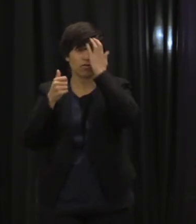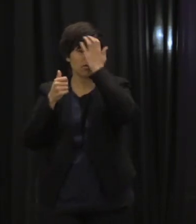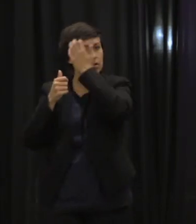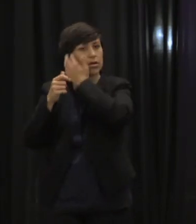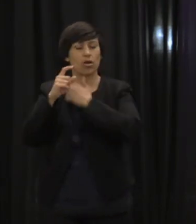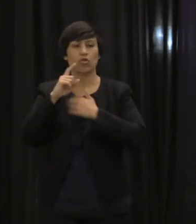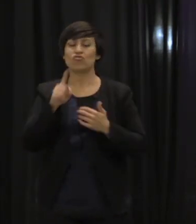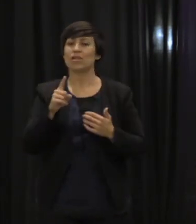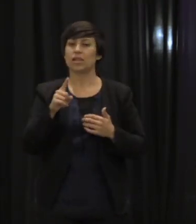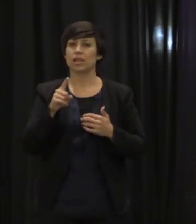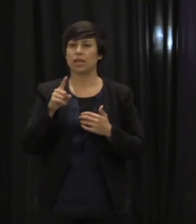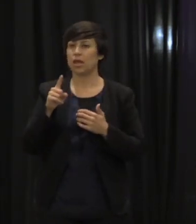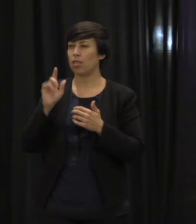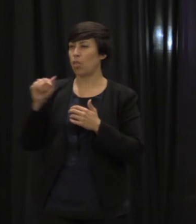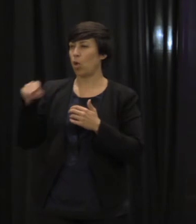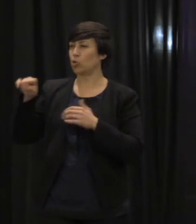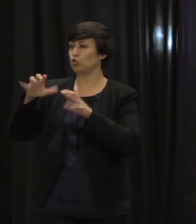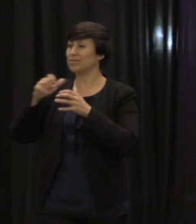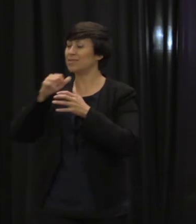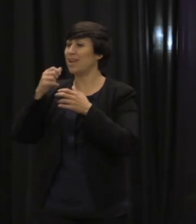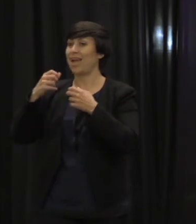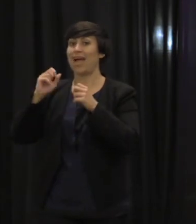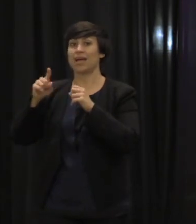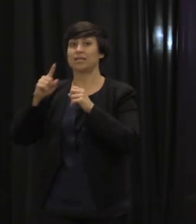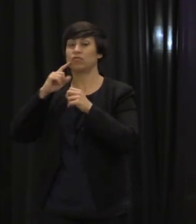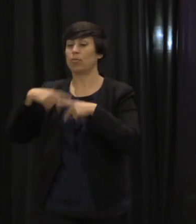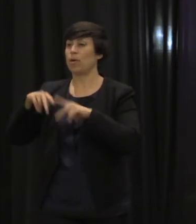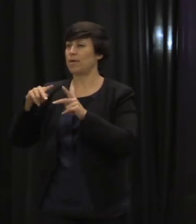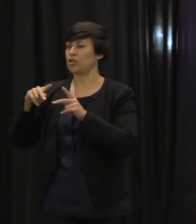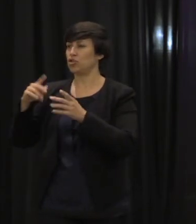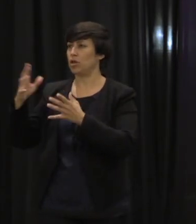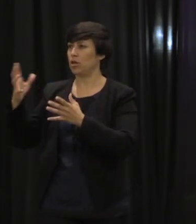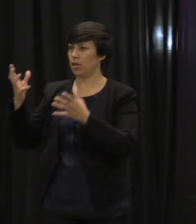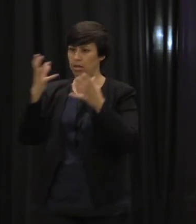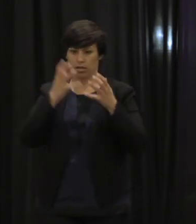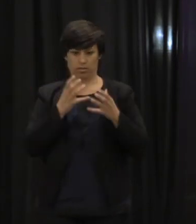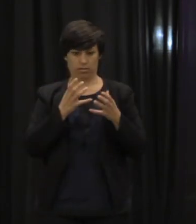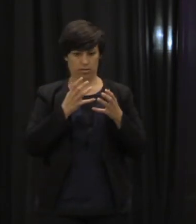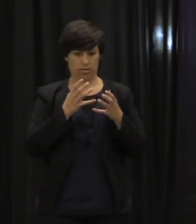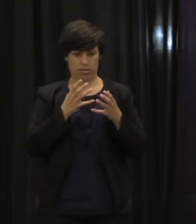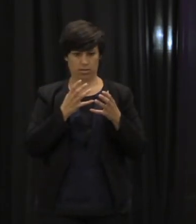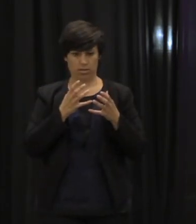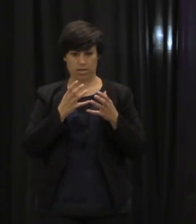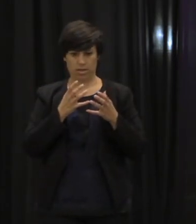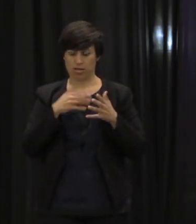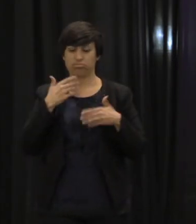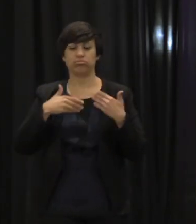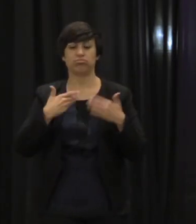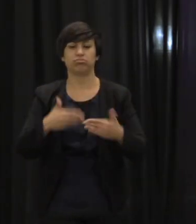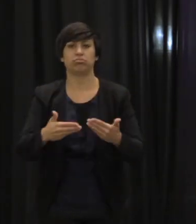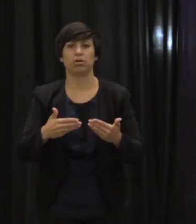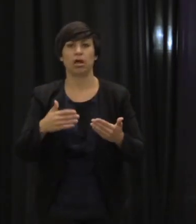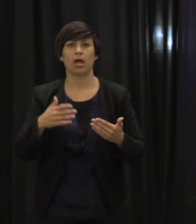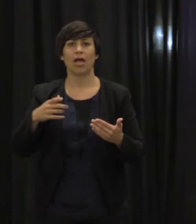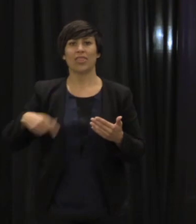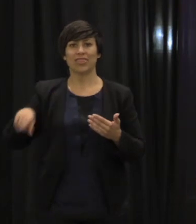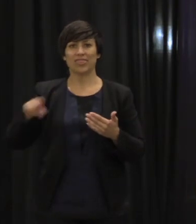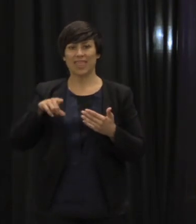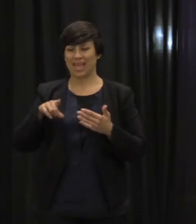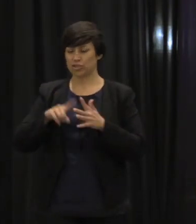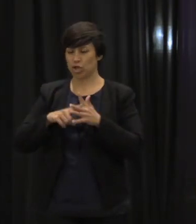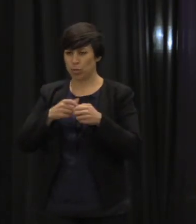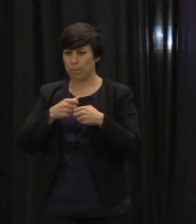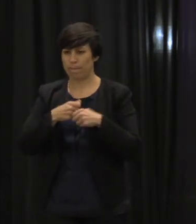wait for permission and started to create what they needed with what they had. The groups that started to make the world that they needed on their